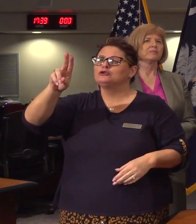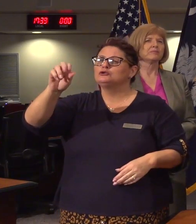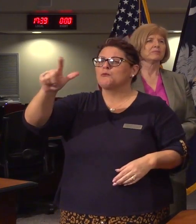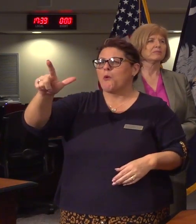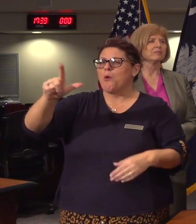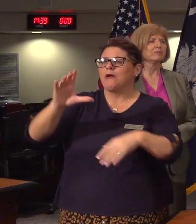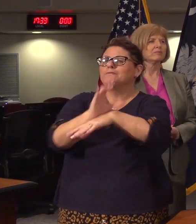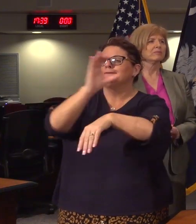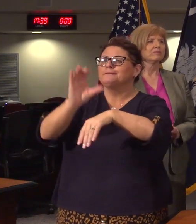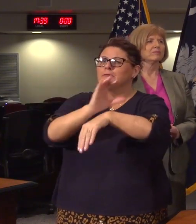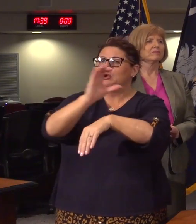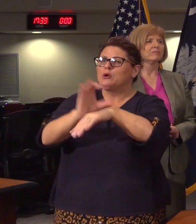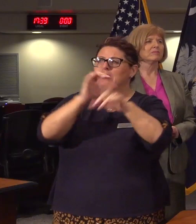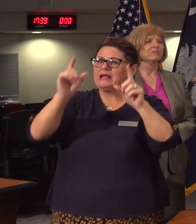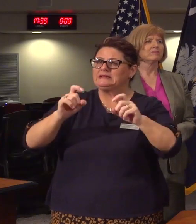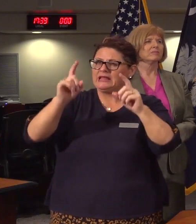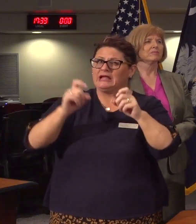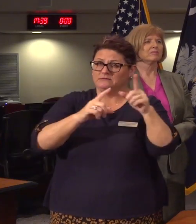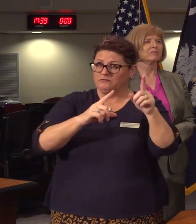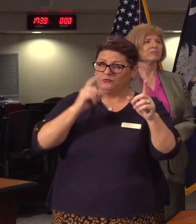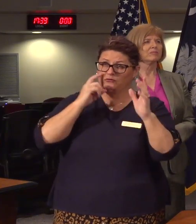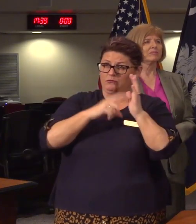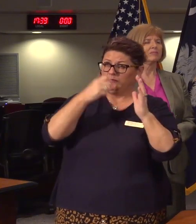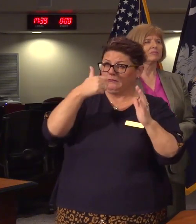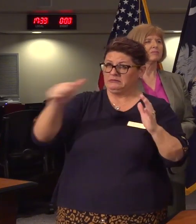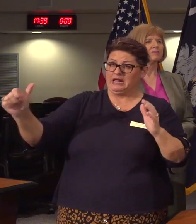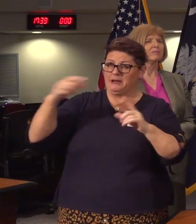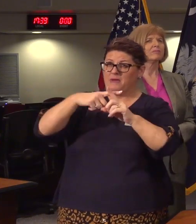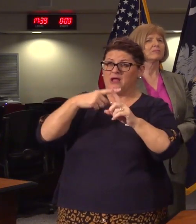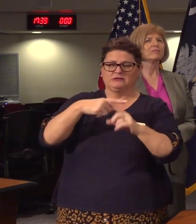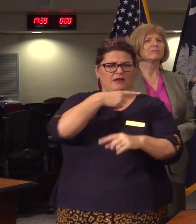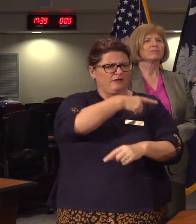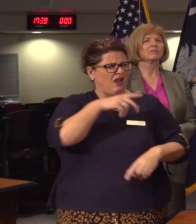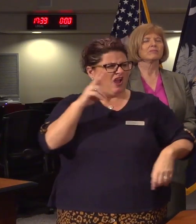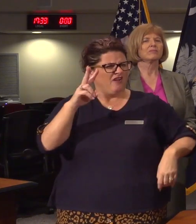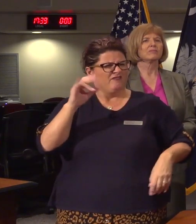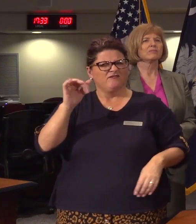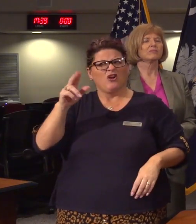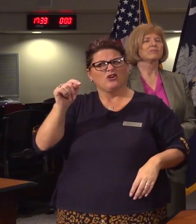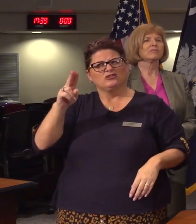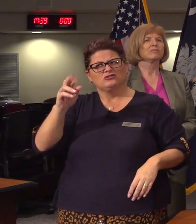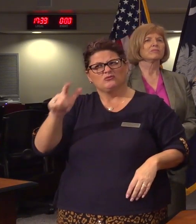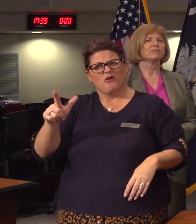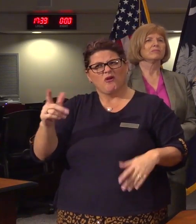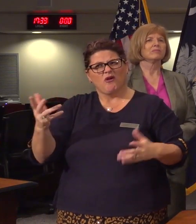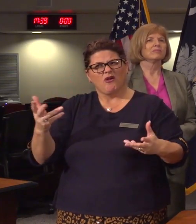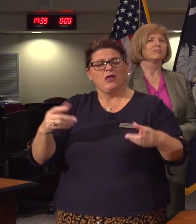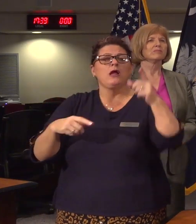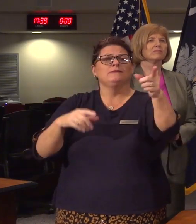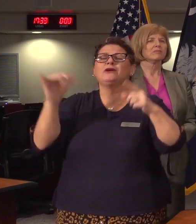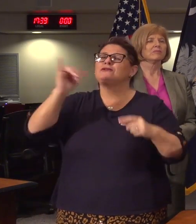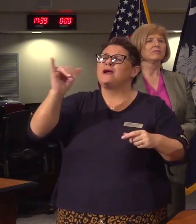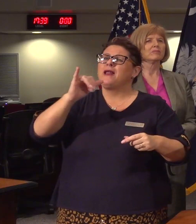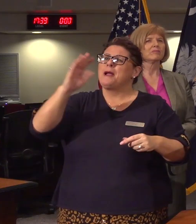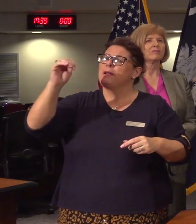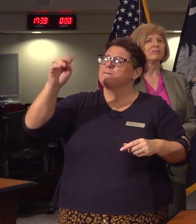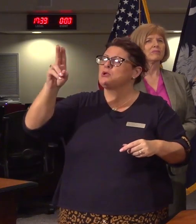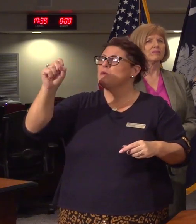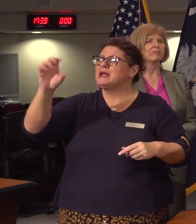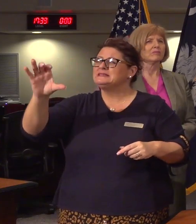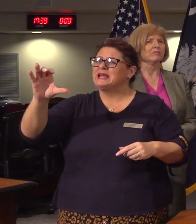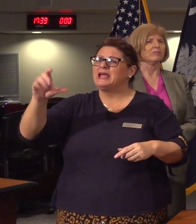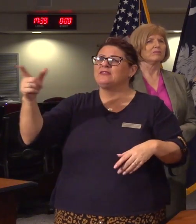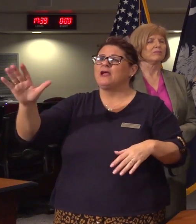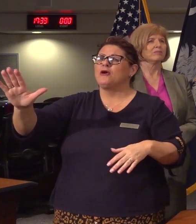positive results? A virtual test? Like the way that MUSC goes about the free virtual